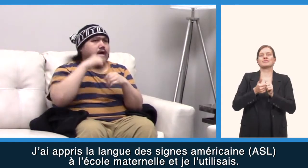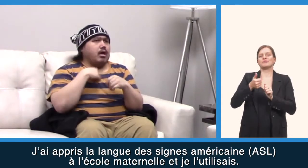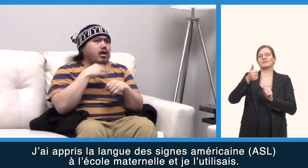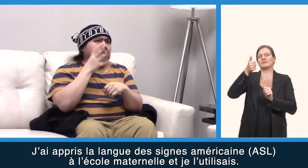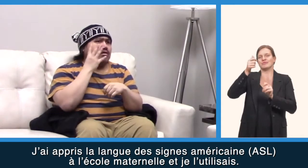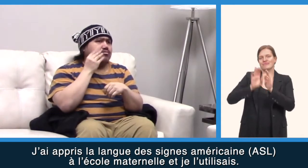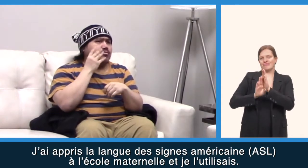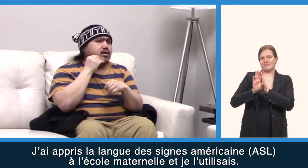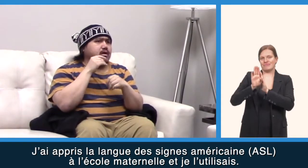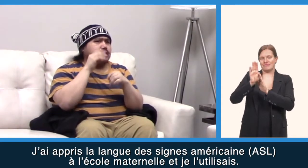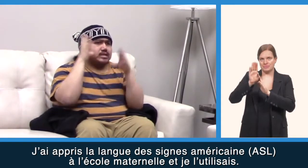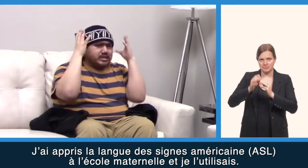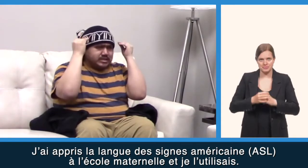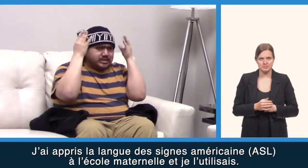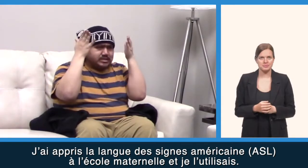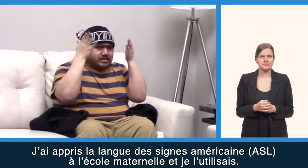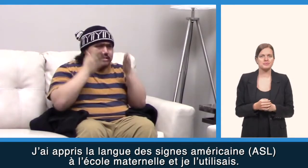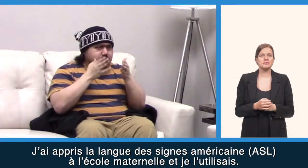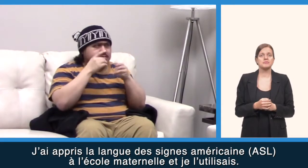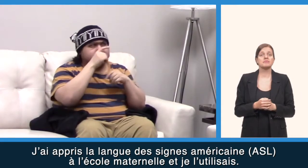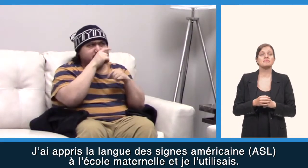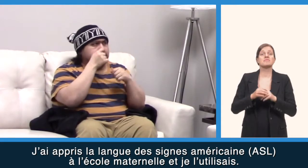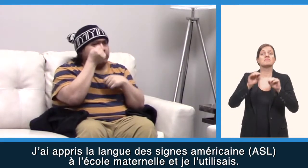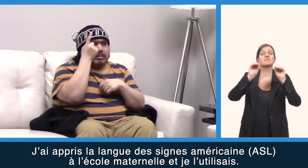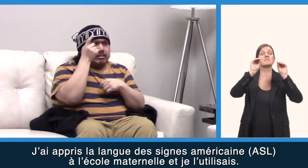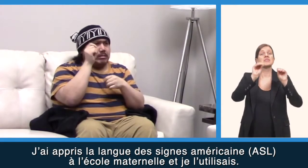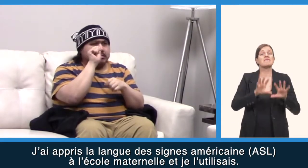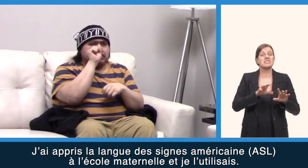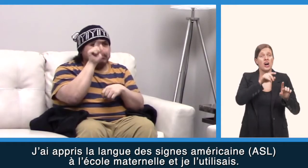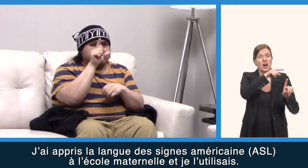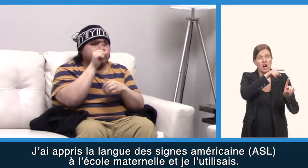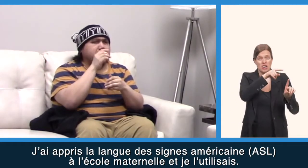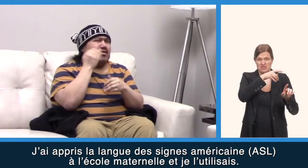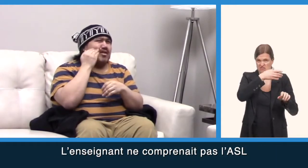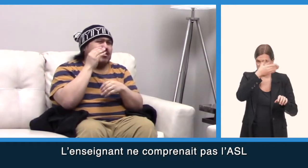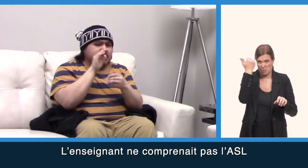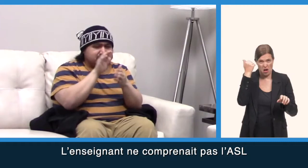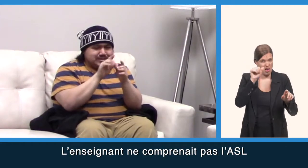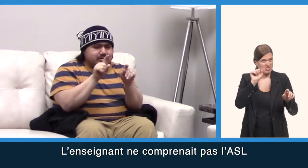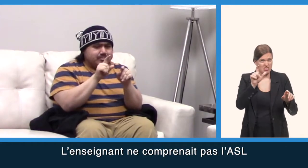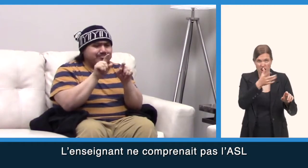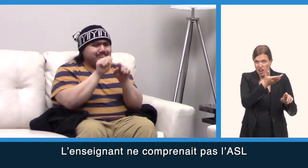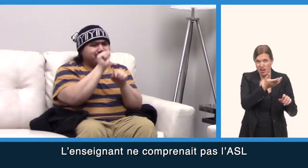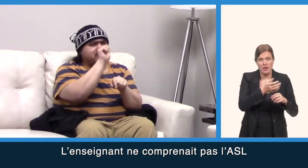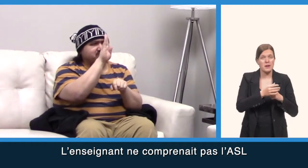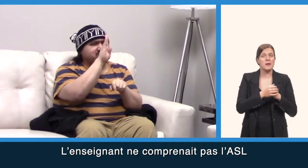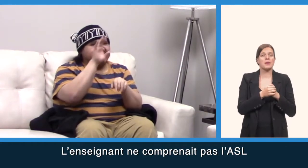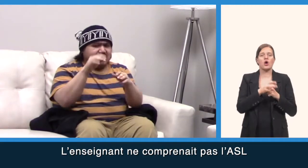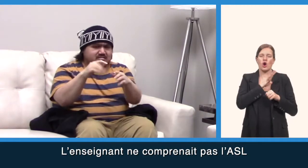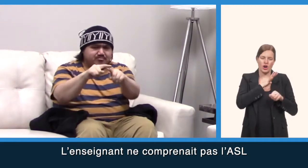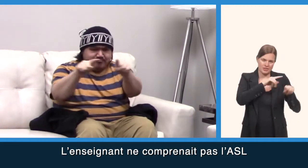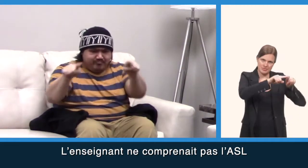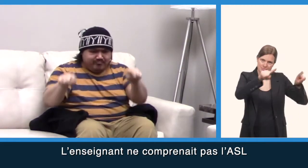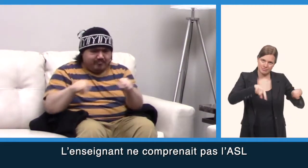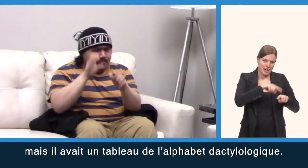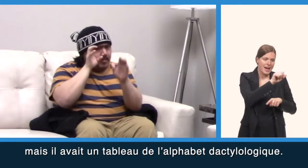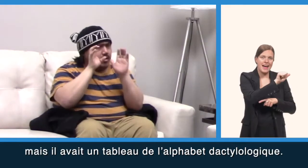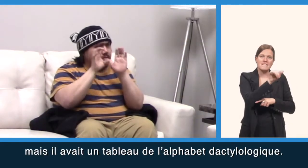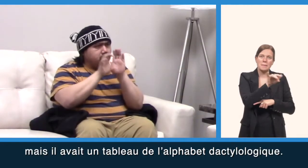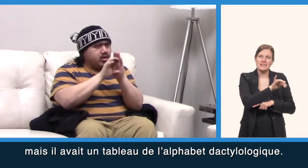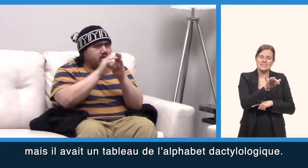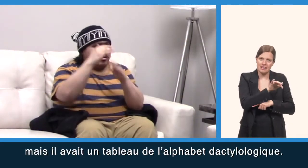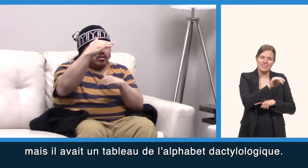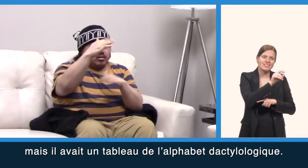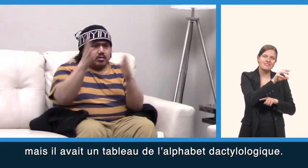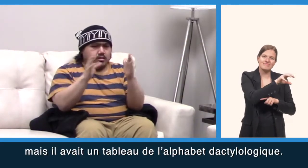and used that onward. The teacher didn't understand ASL. They had a